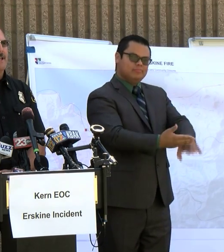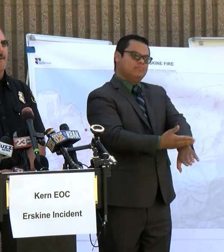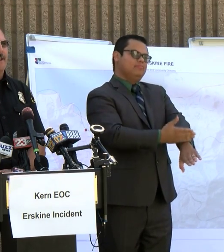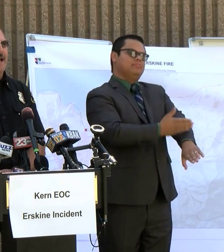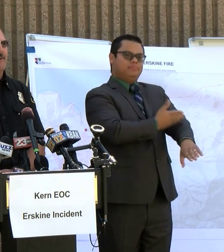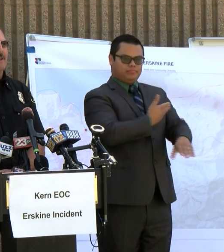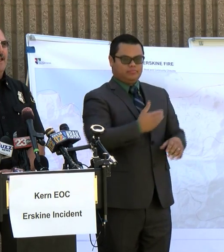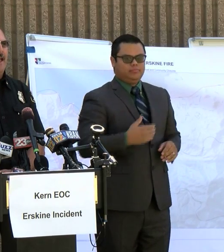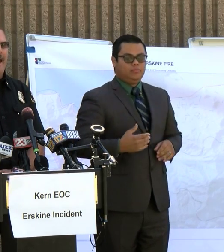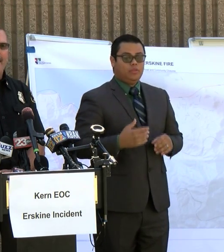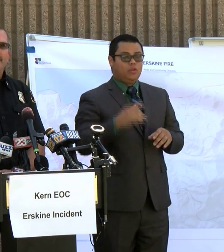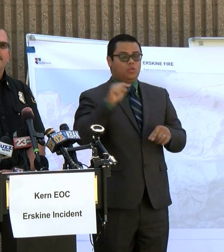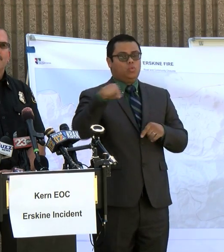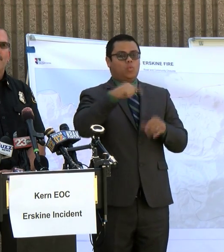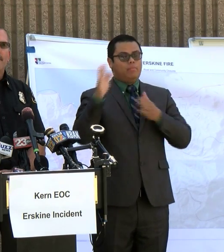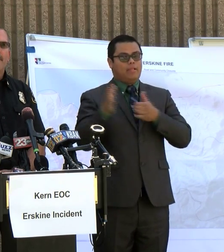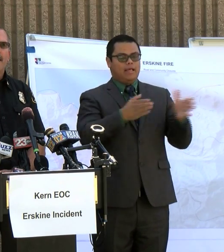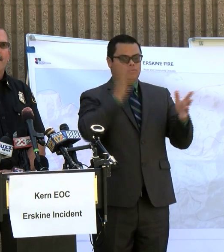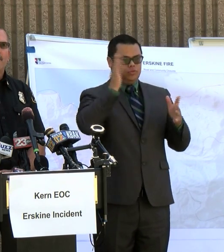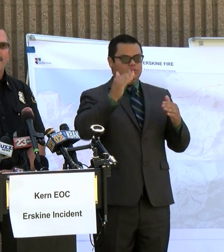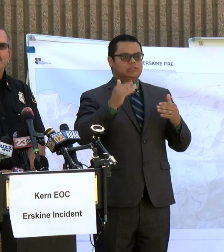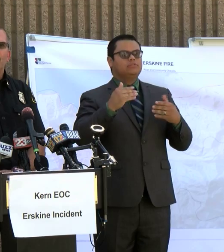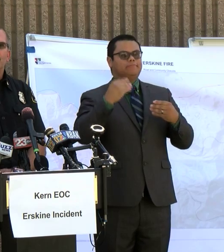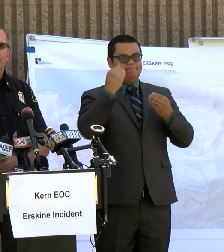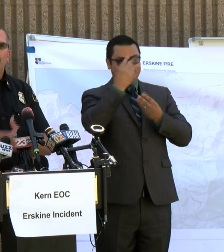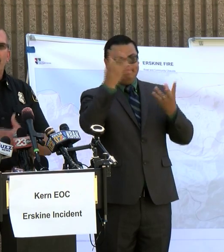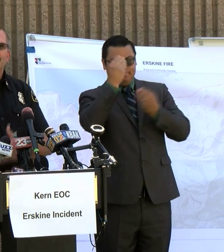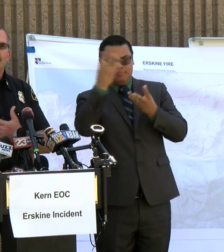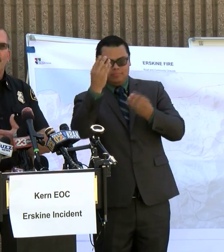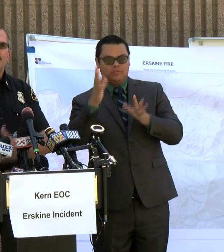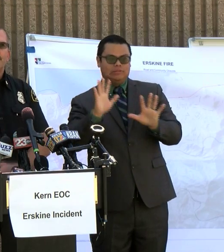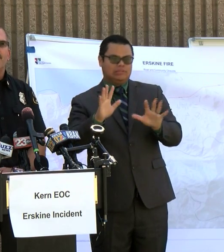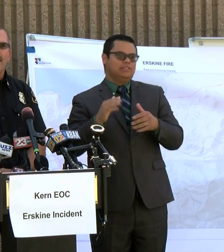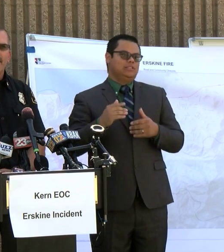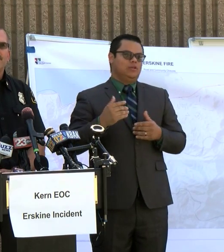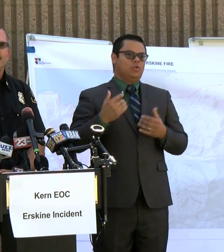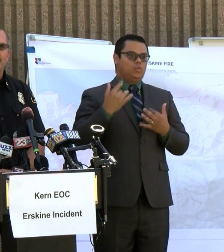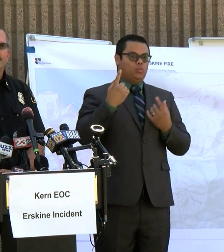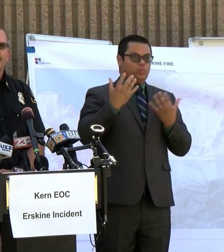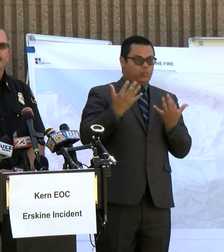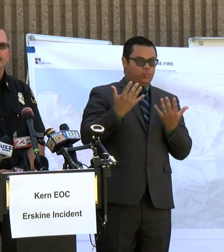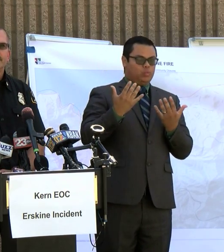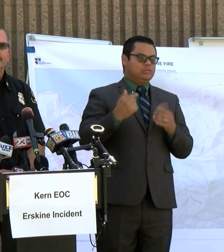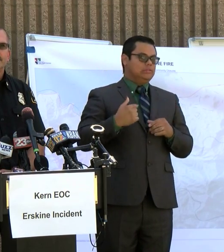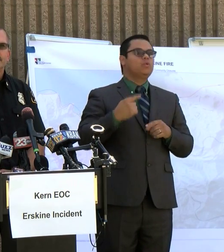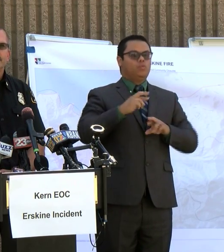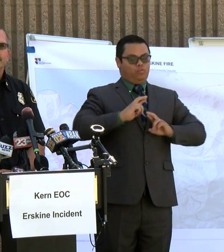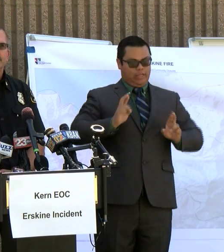plans will be coming out as we reach those milestones to provide that service.